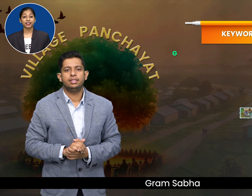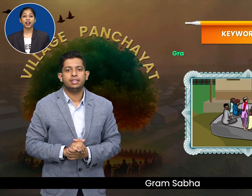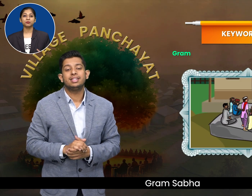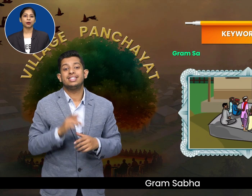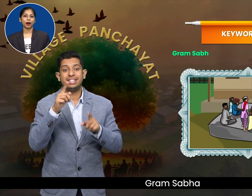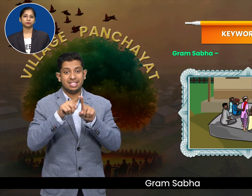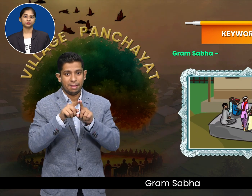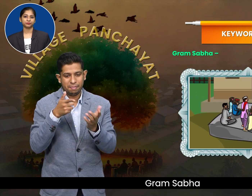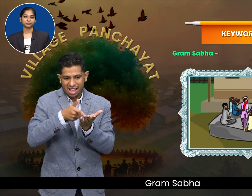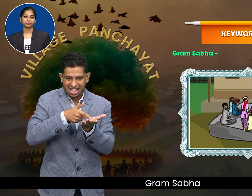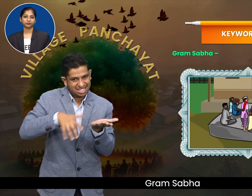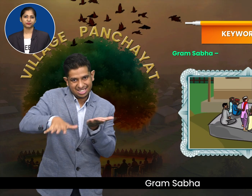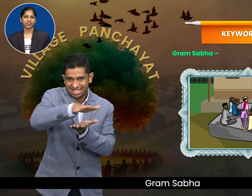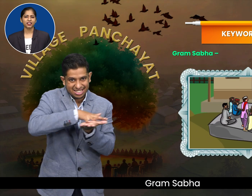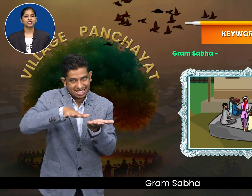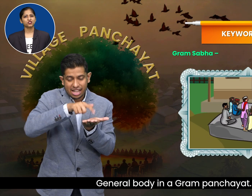Gram Sabha.